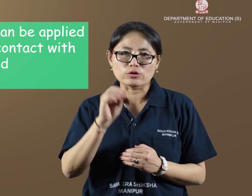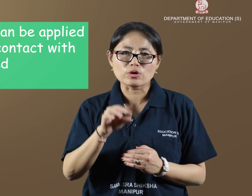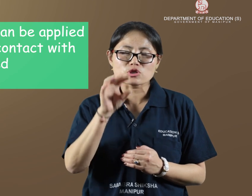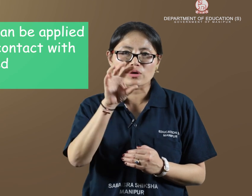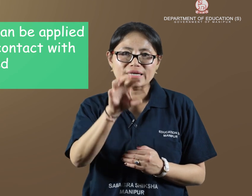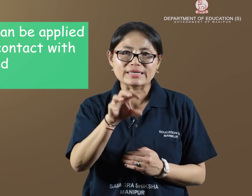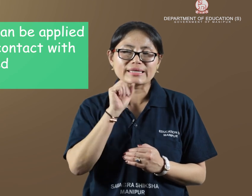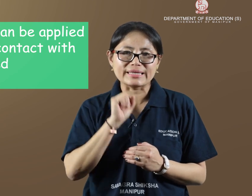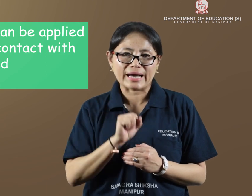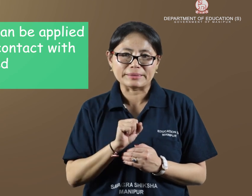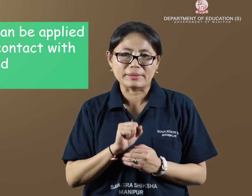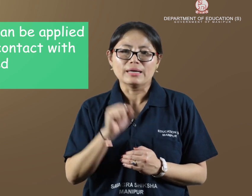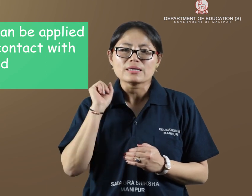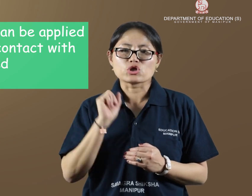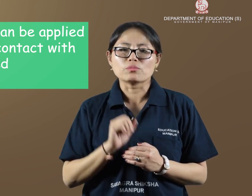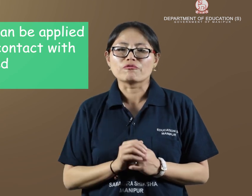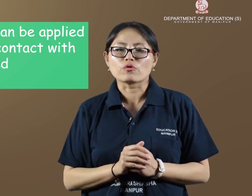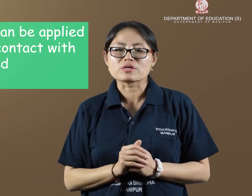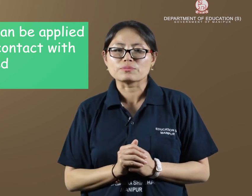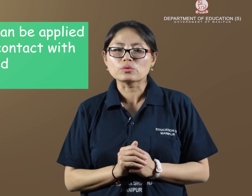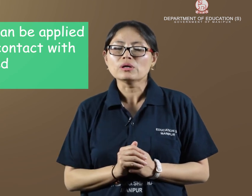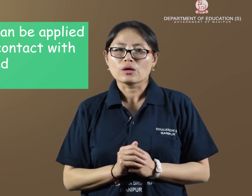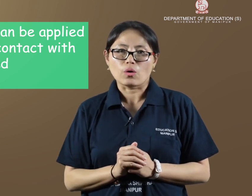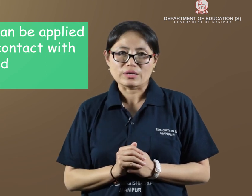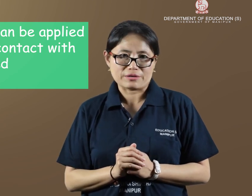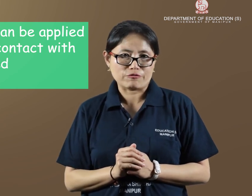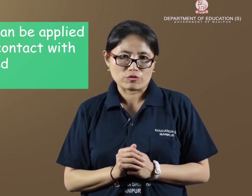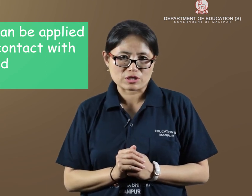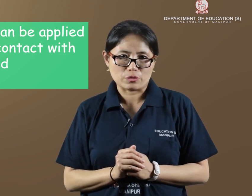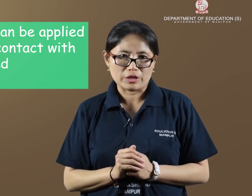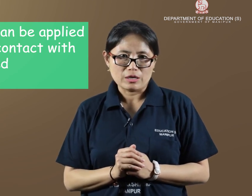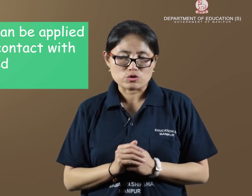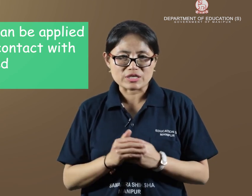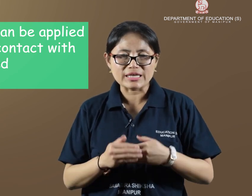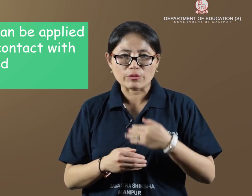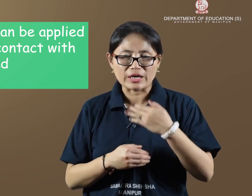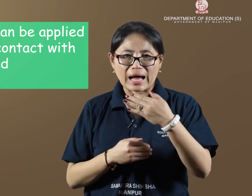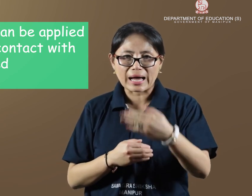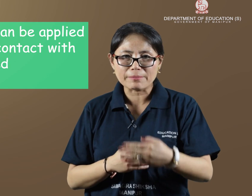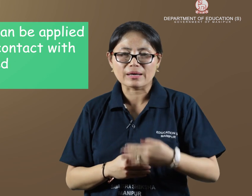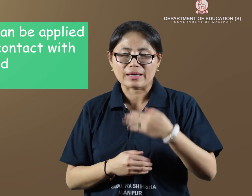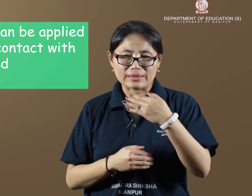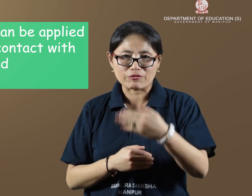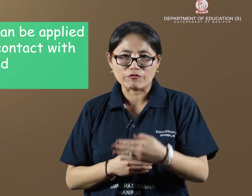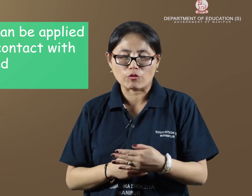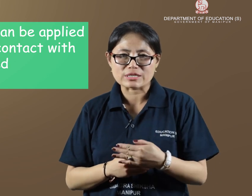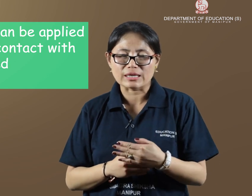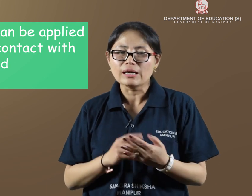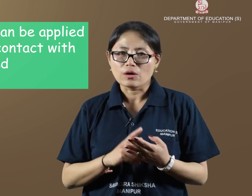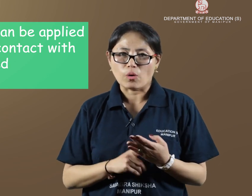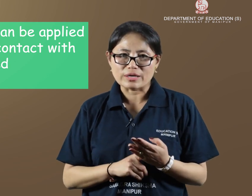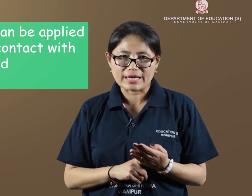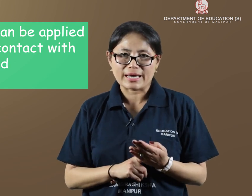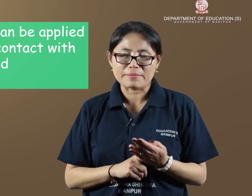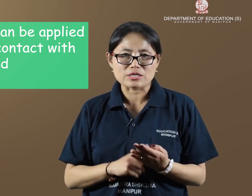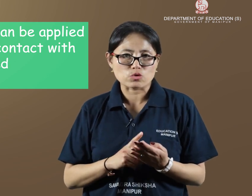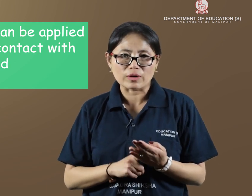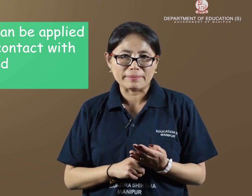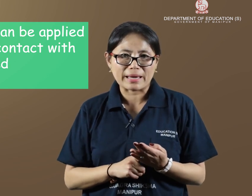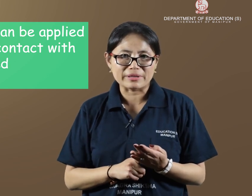to sokna draga di ya da ba sigumba force sibu contact force kawi so sini hoina ahan ba type of force da contact hai ba se sokna ba hai the